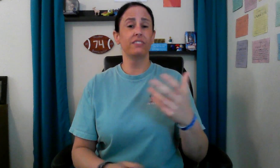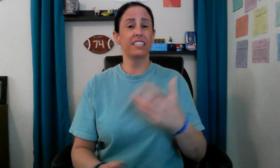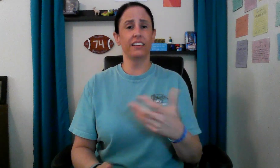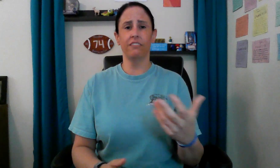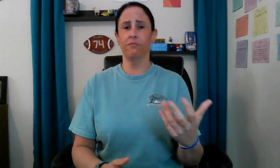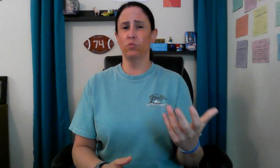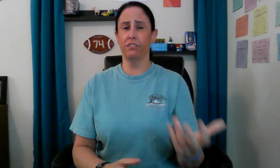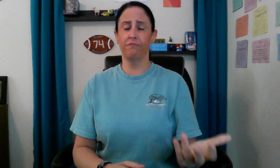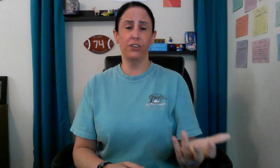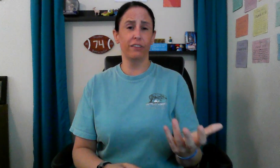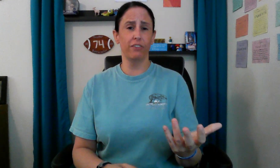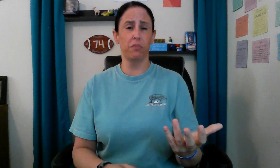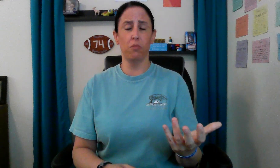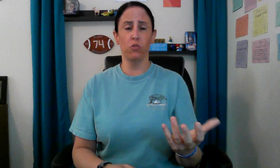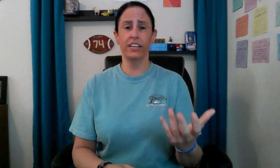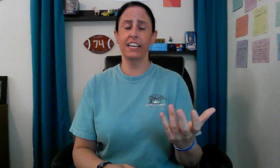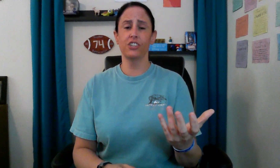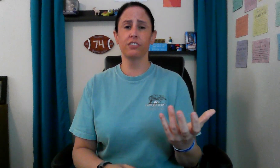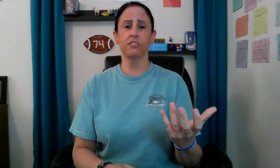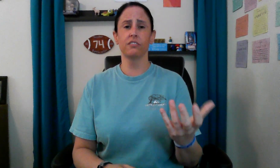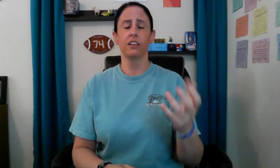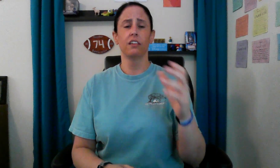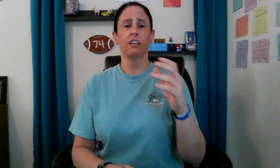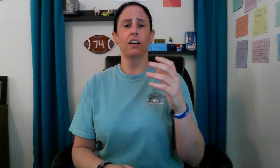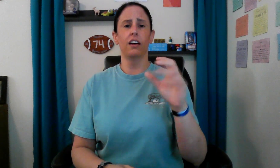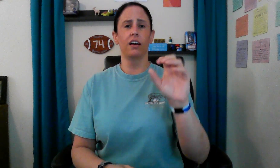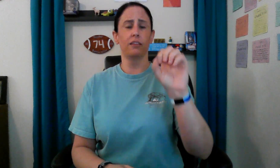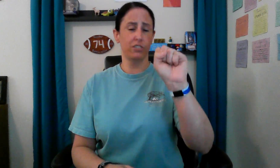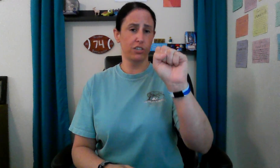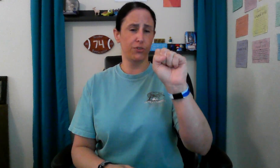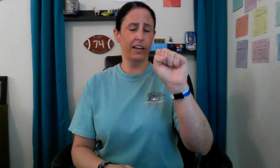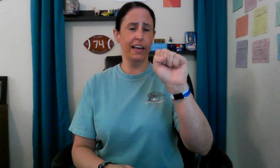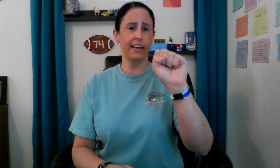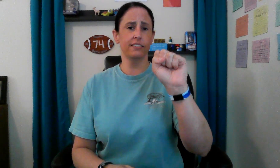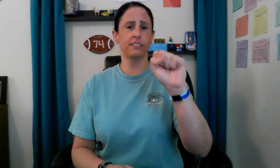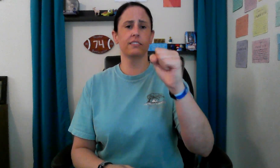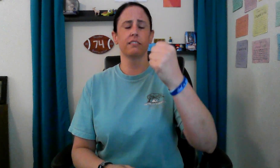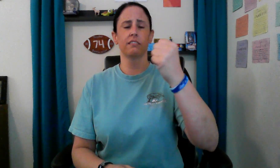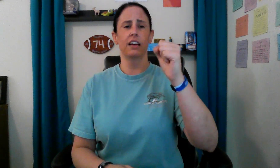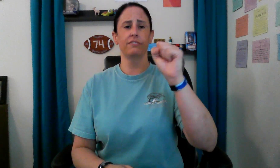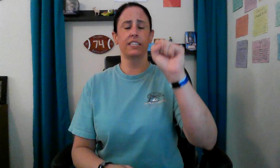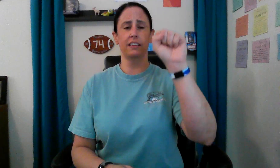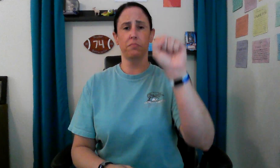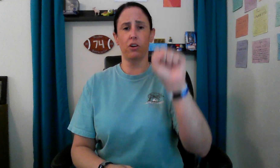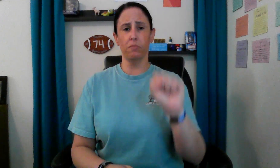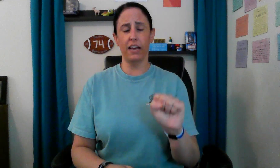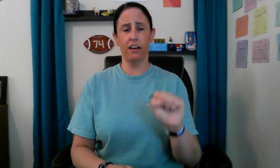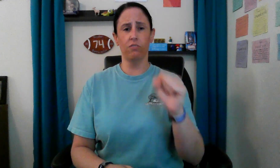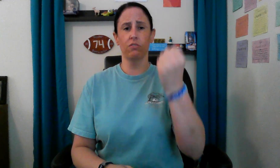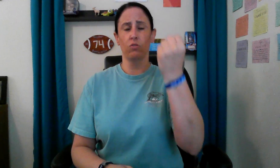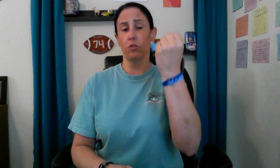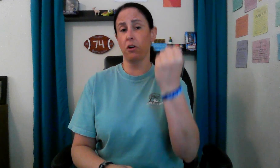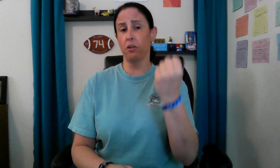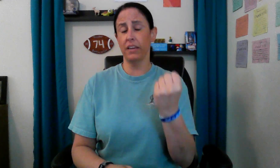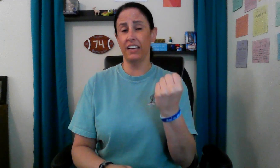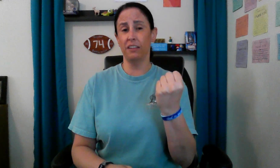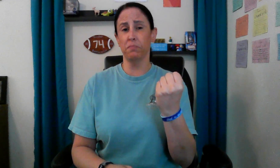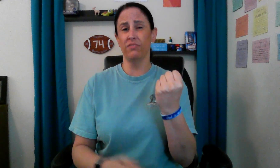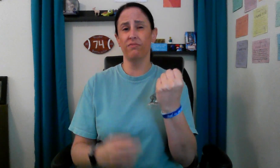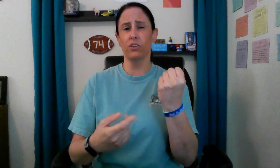seen it with a few different palm orientations. So do an S. I've seen it palm out or palm in, but those